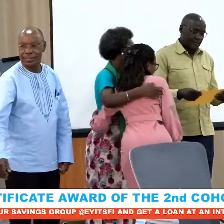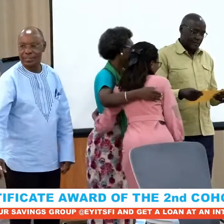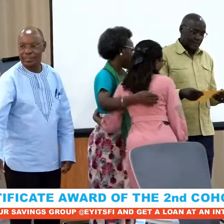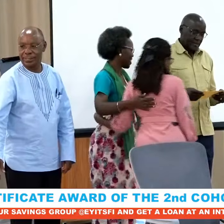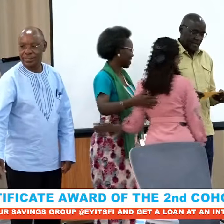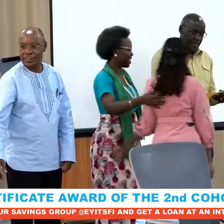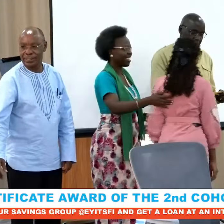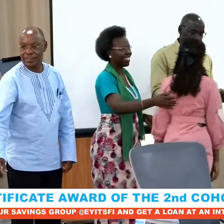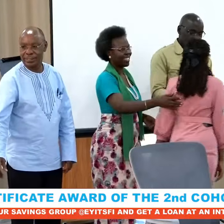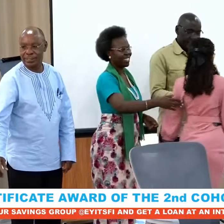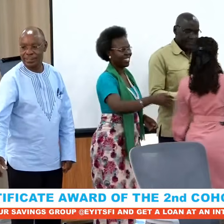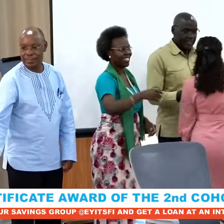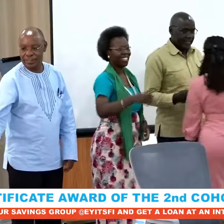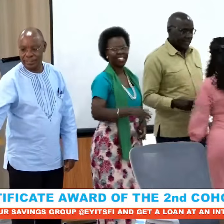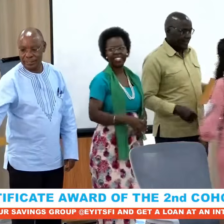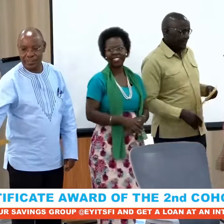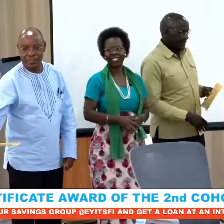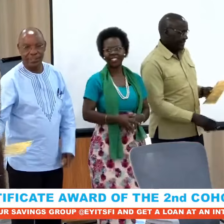John Wycliffe.